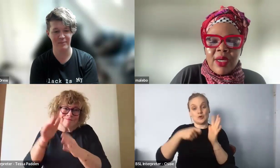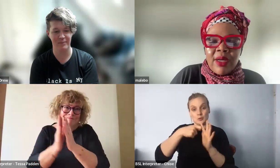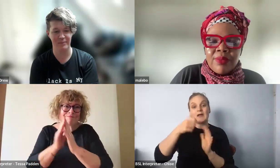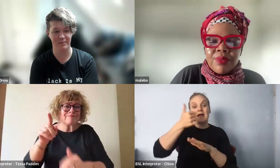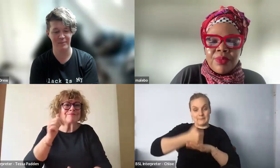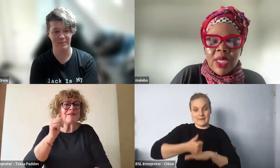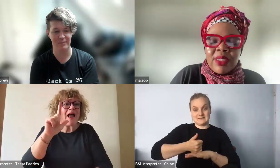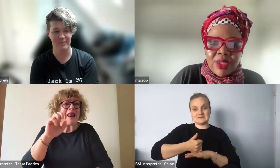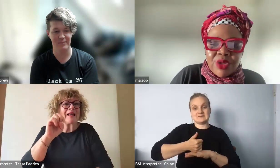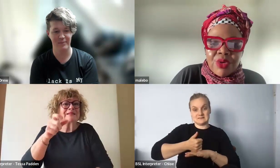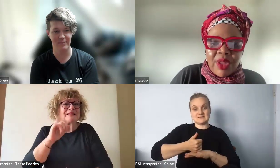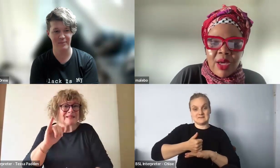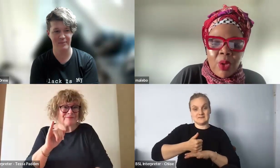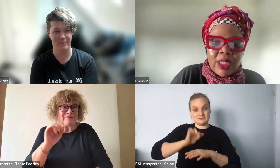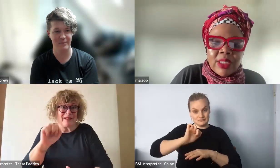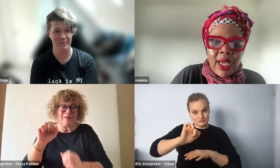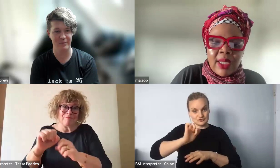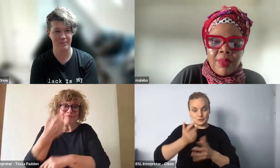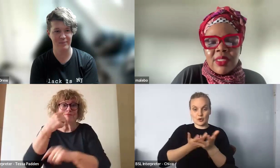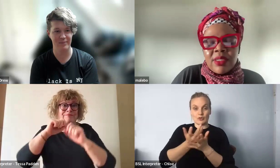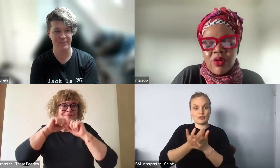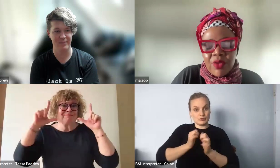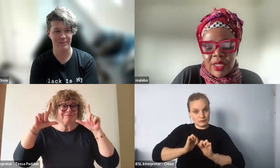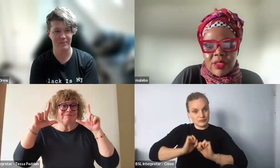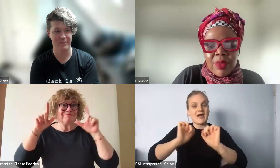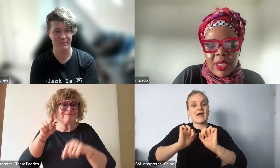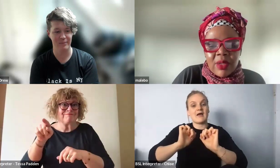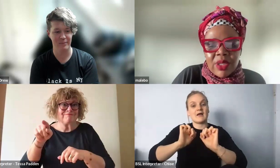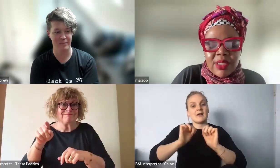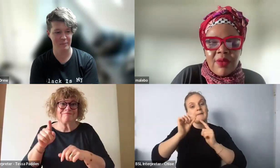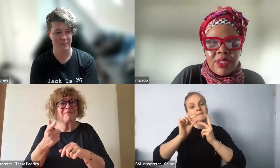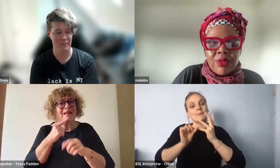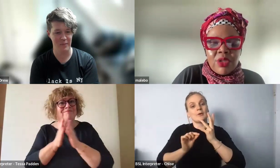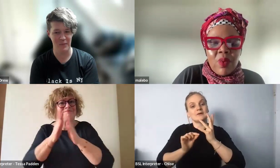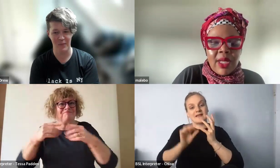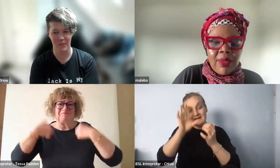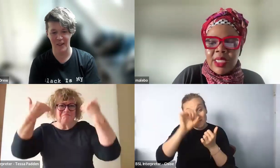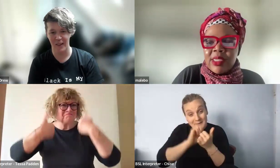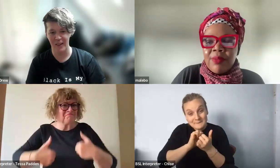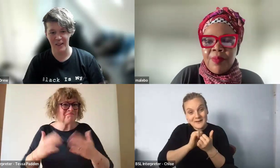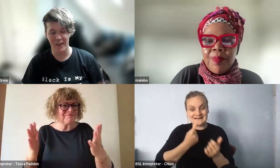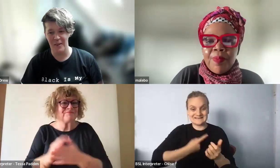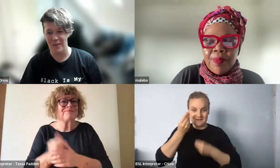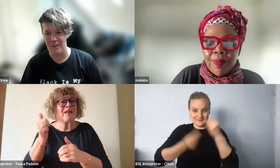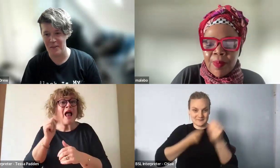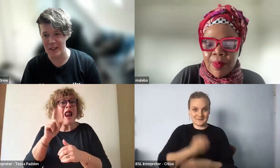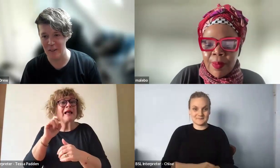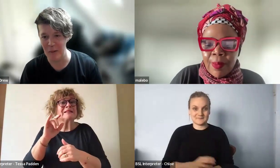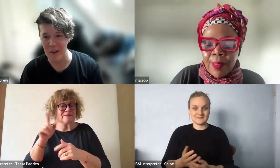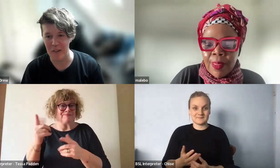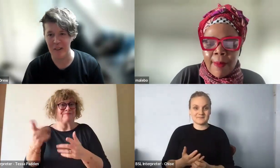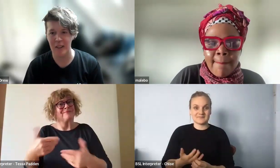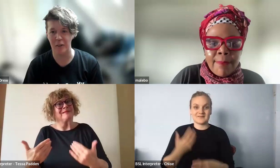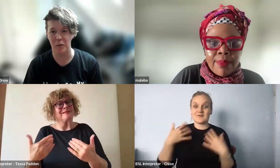will then take us through their points. And please don't forget to begin with the self-description. Welcome, Alexei. Thank